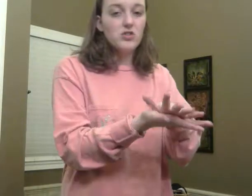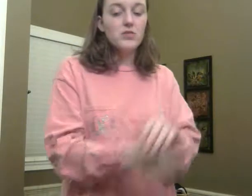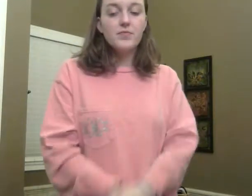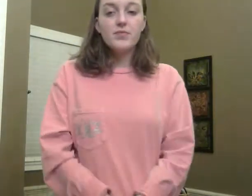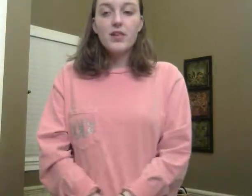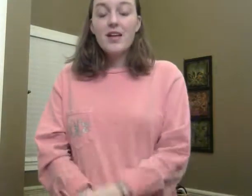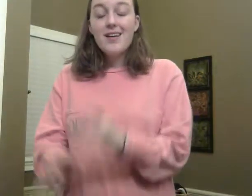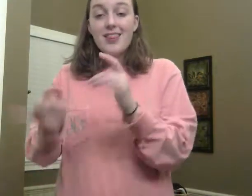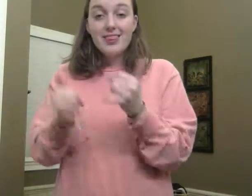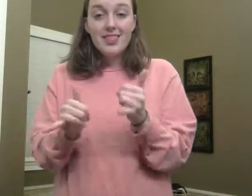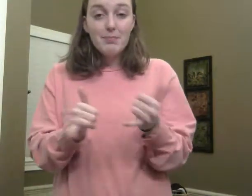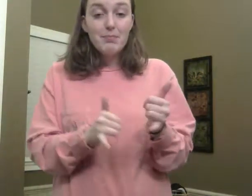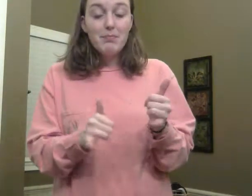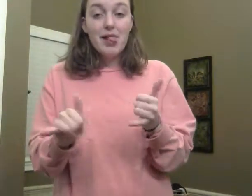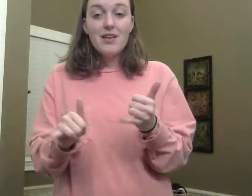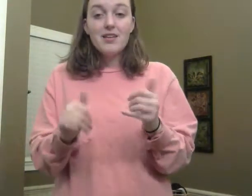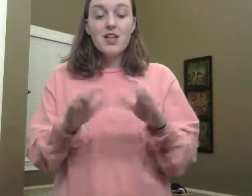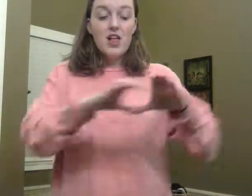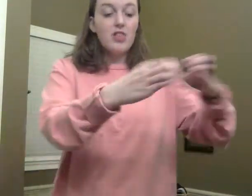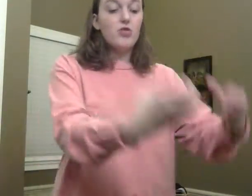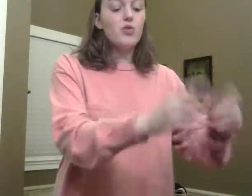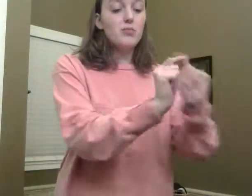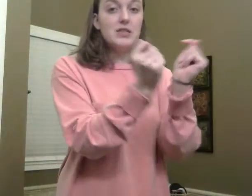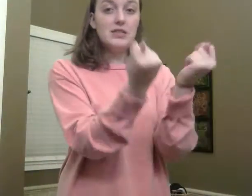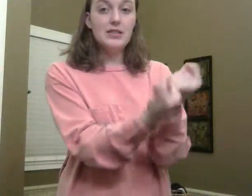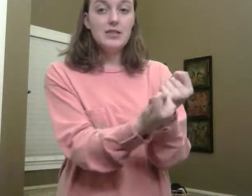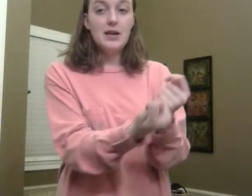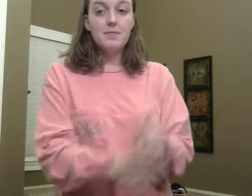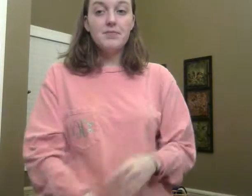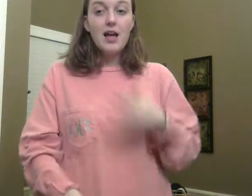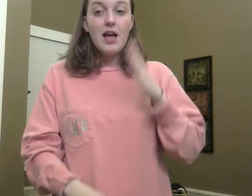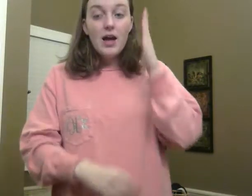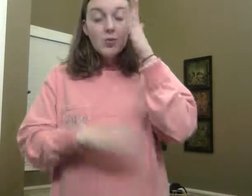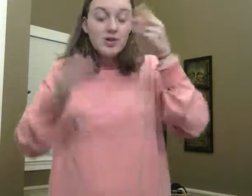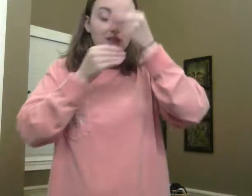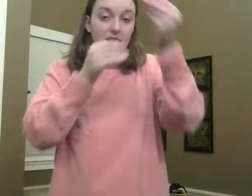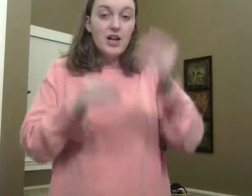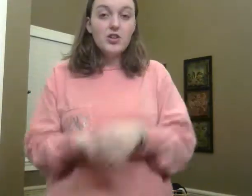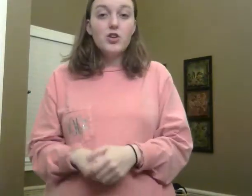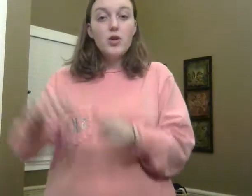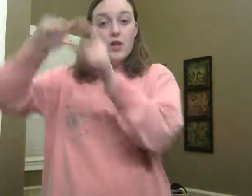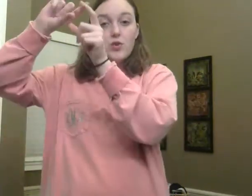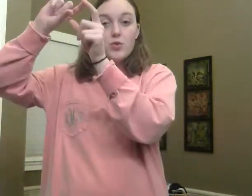entire group is one team. I will tell you what row or column we're working on at that